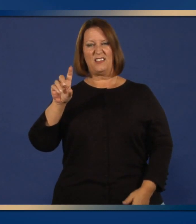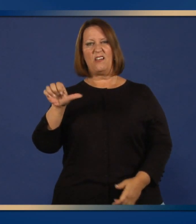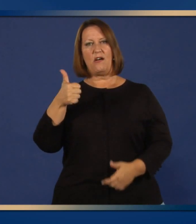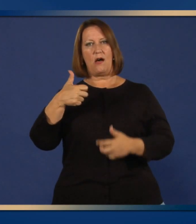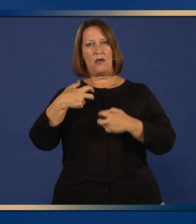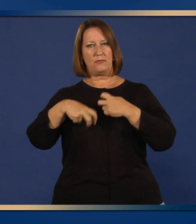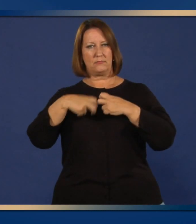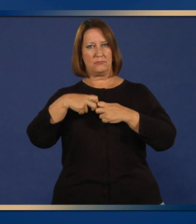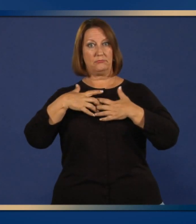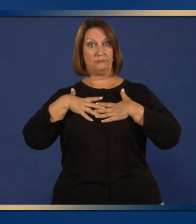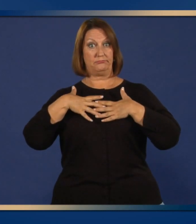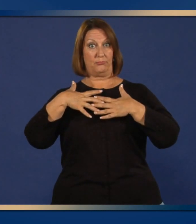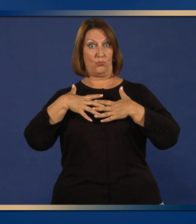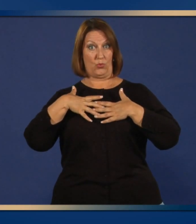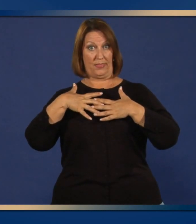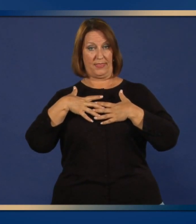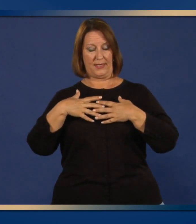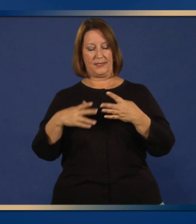COPD.